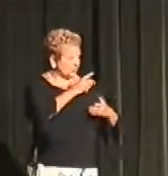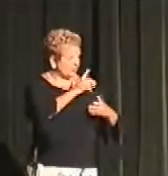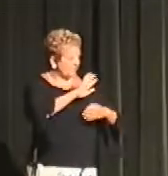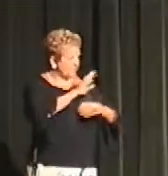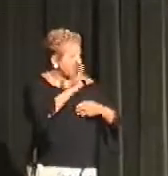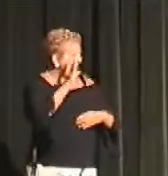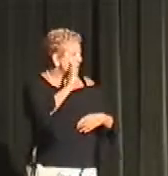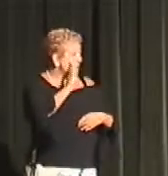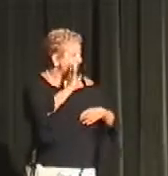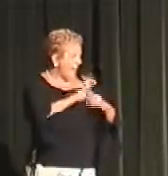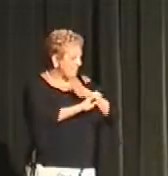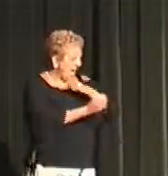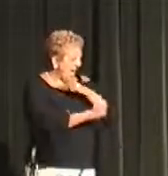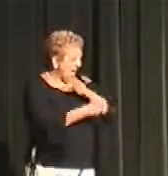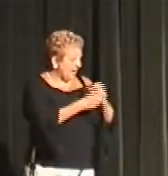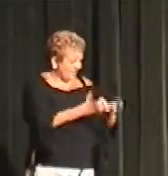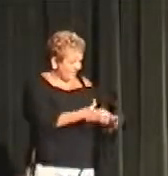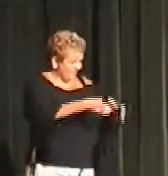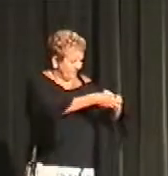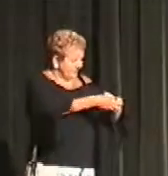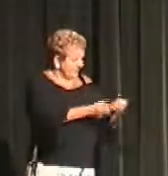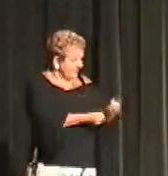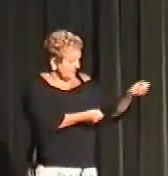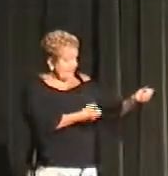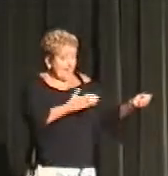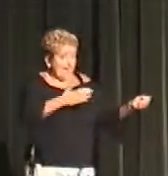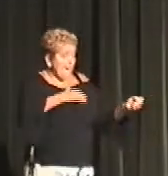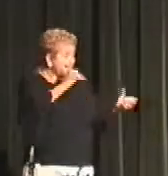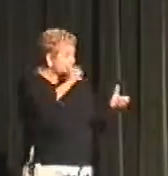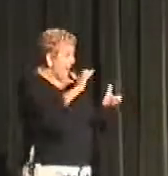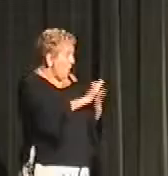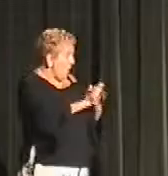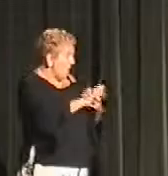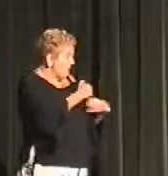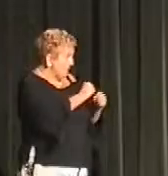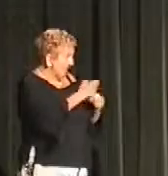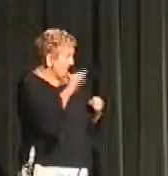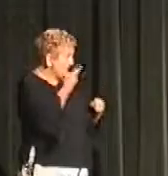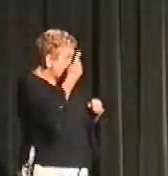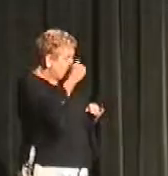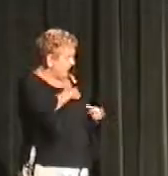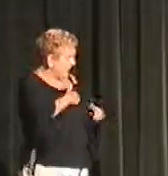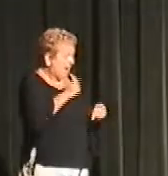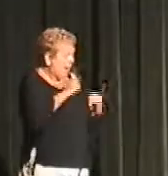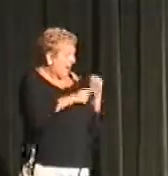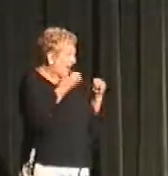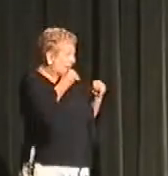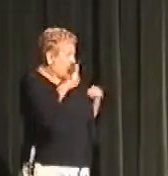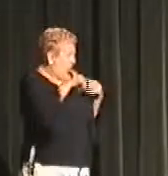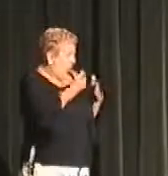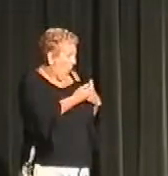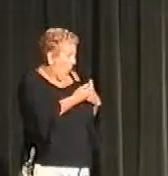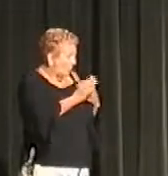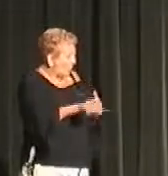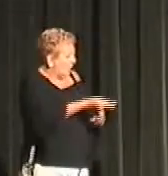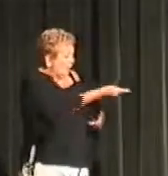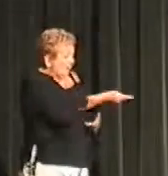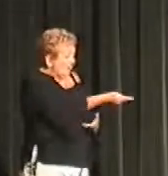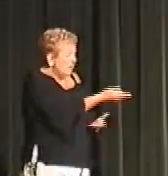say, "Hey, John," he'd say, "my wife made me this dinner, and I can't eat it all. He said, but maybe you could